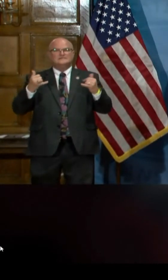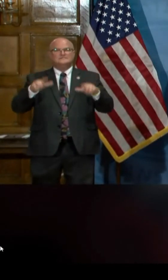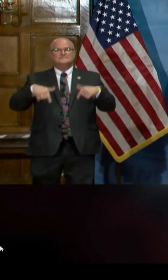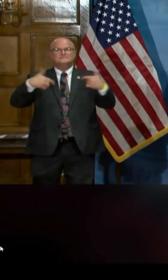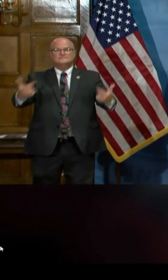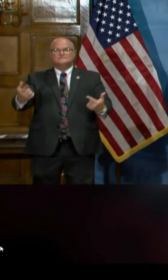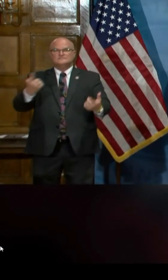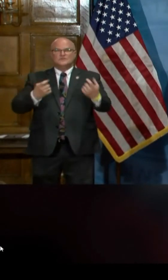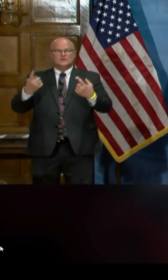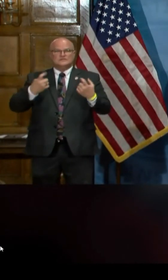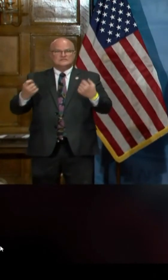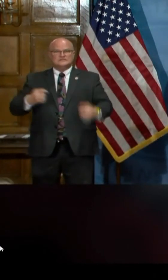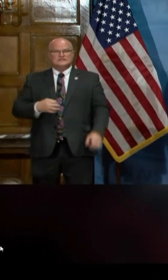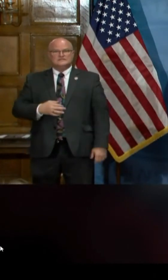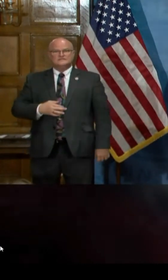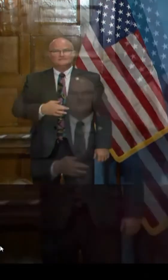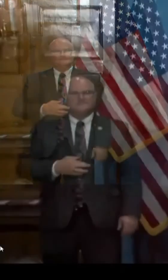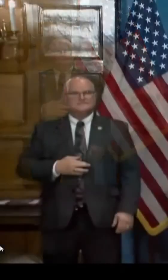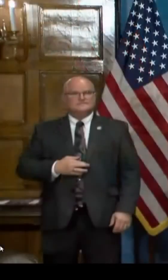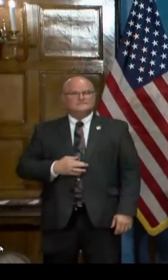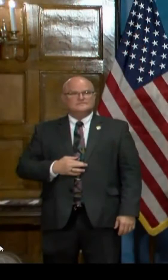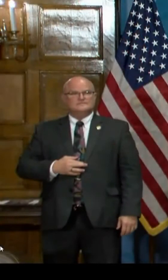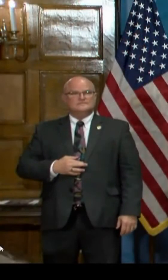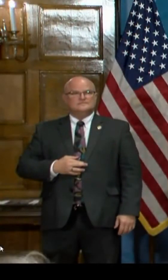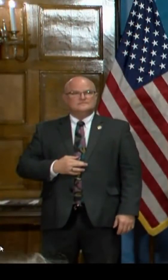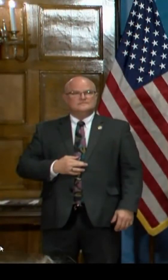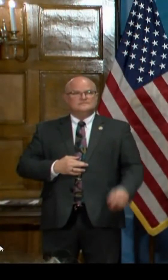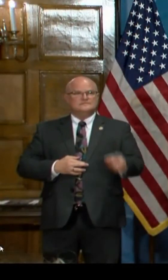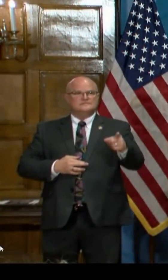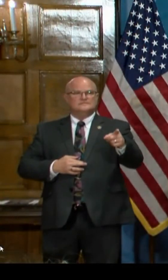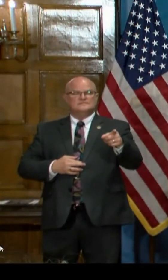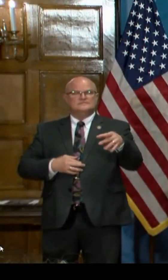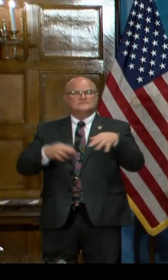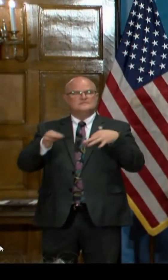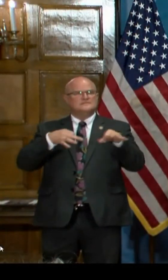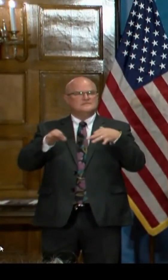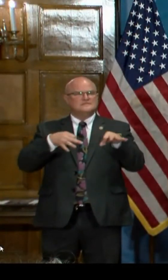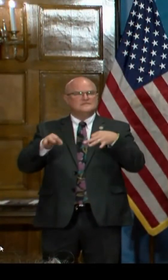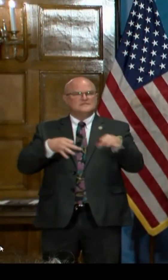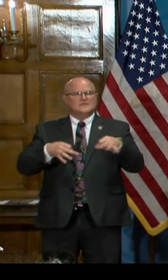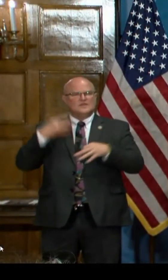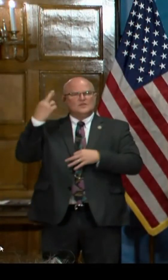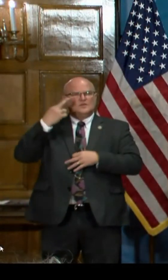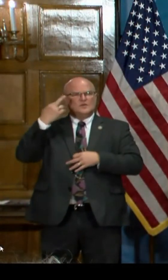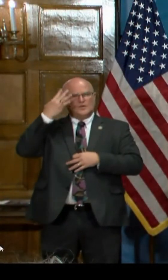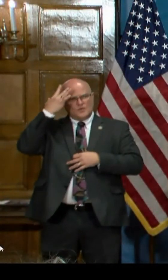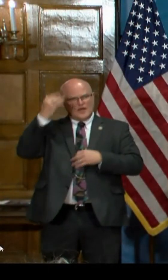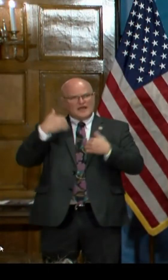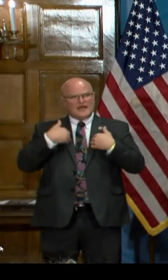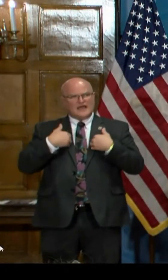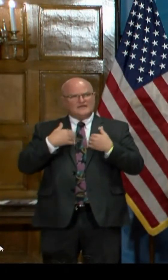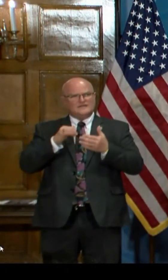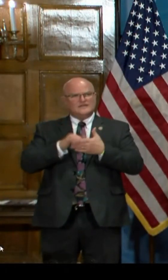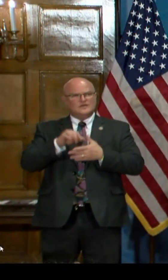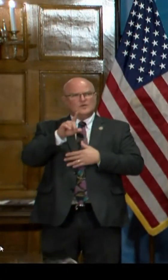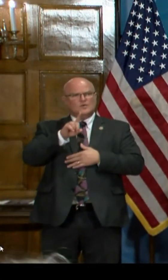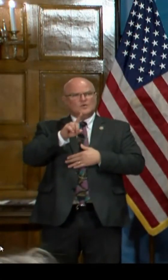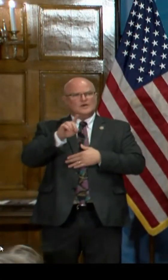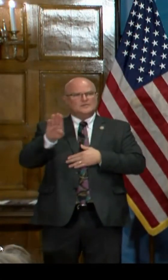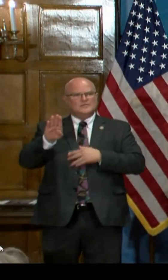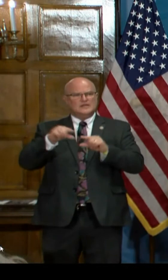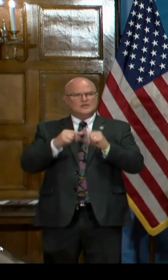to questions. Could you explain the reasoning for having the 1B